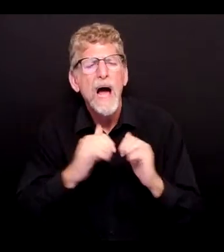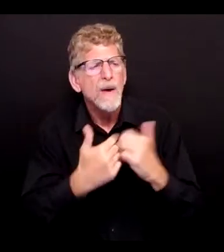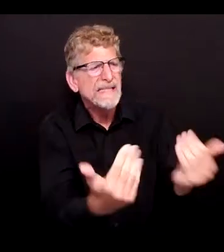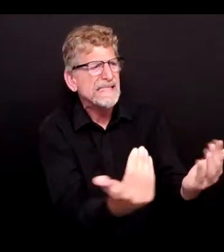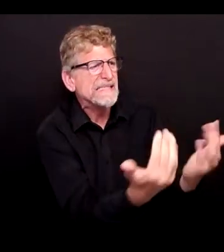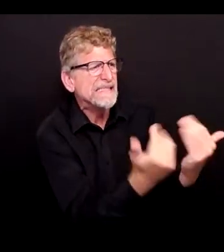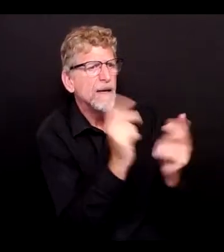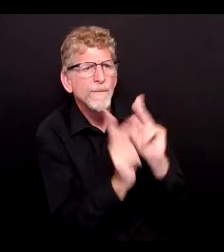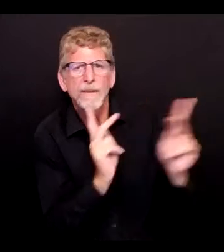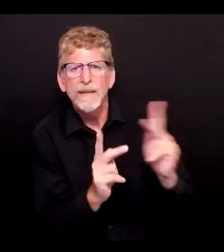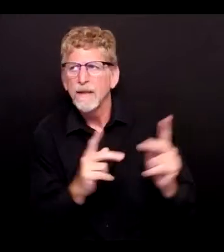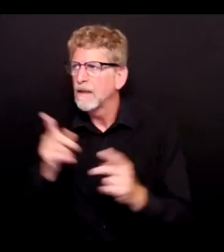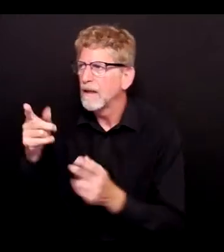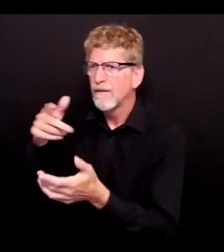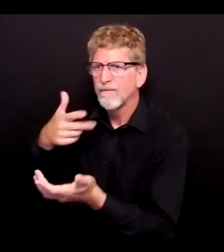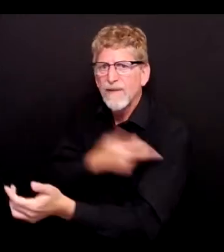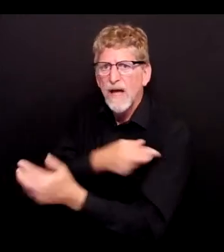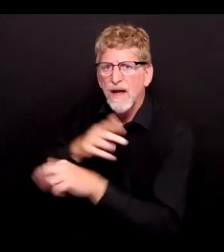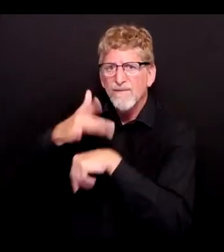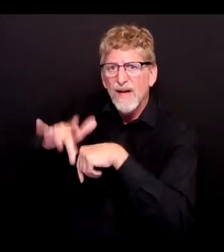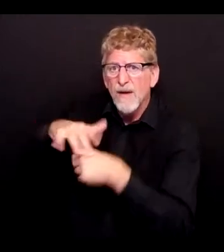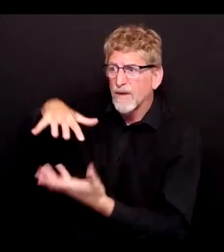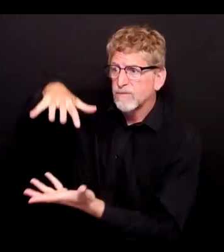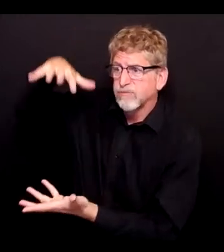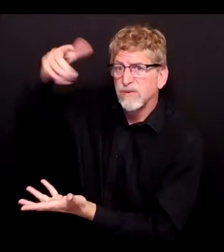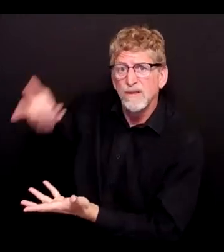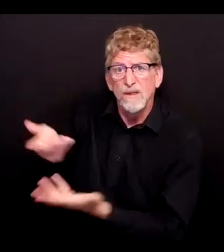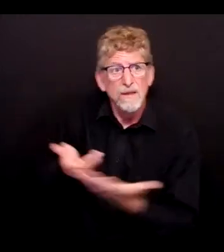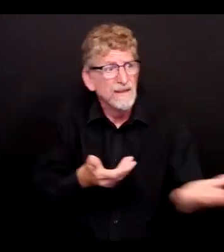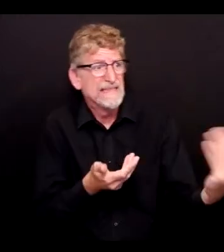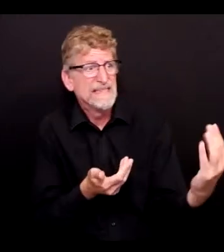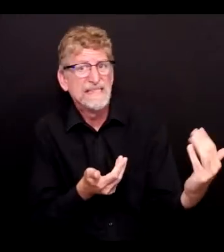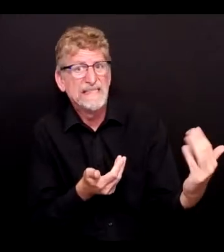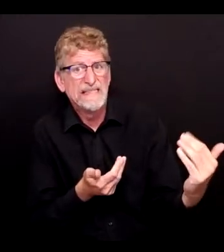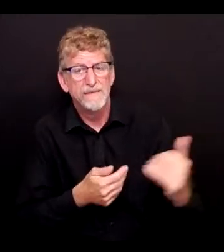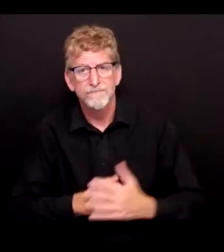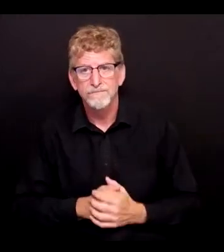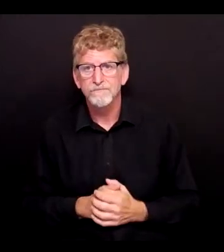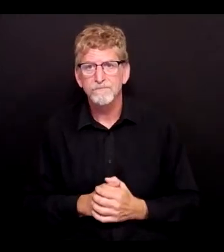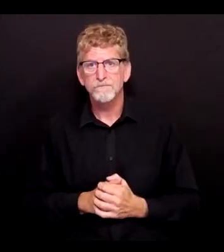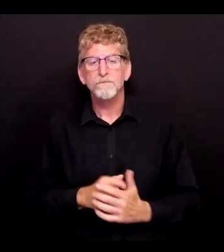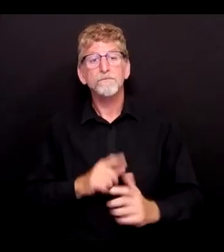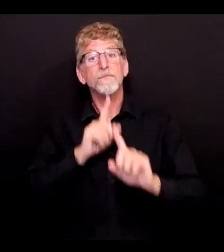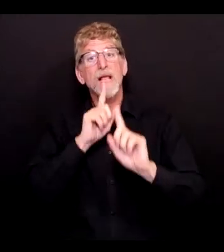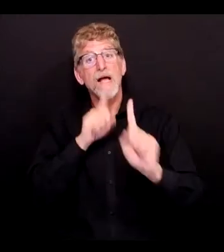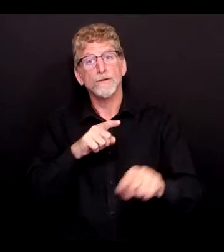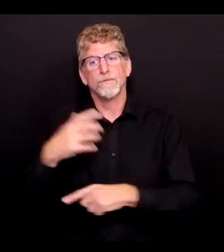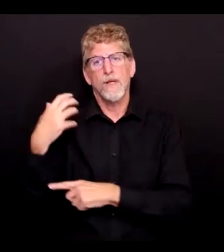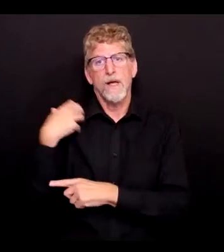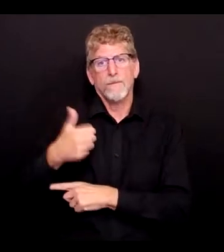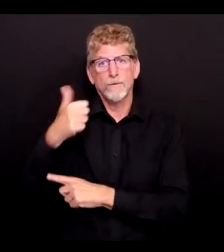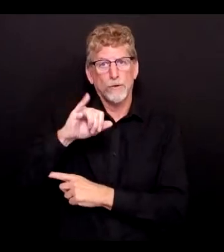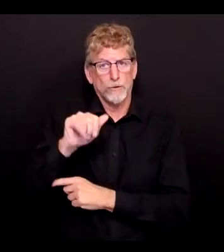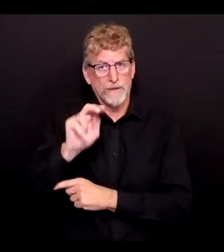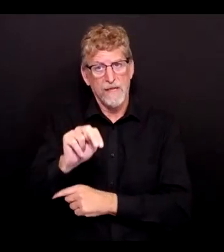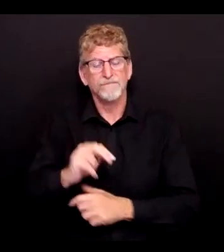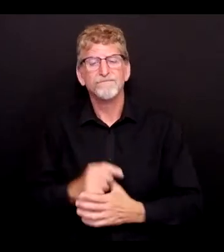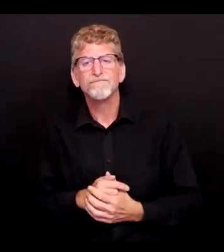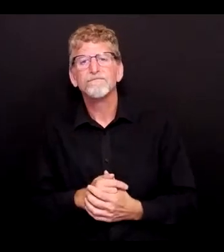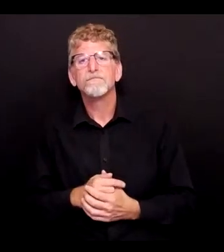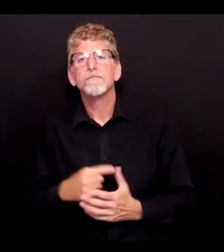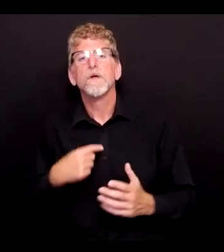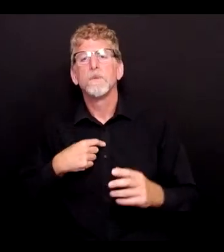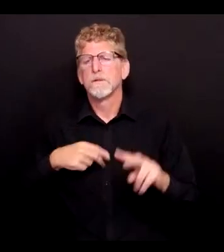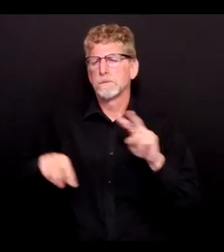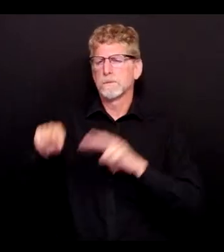Jeremy, this is Jan. We do anticipate that at some point in time, there will be more vaccine available than